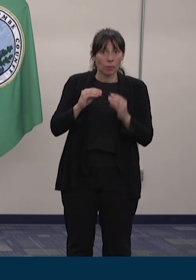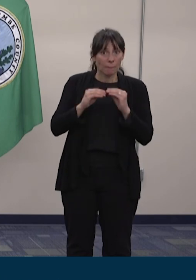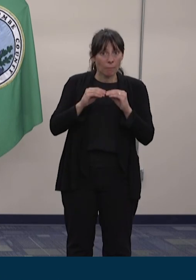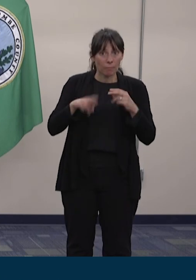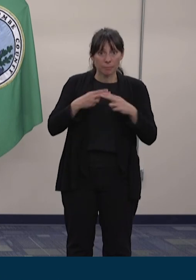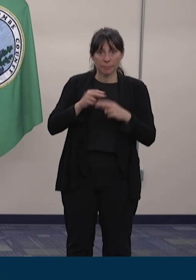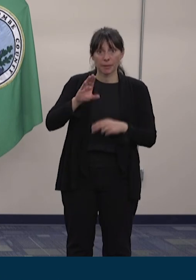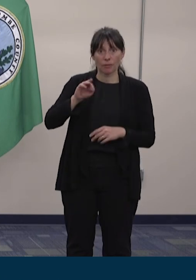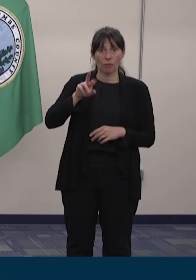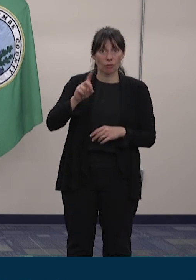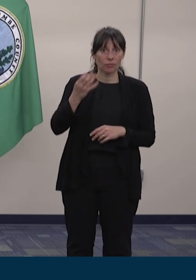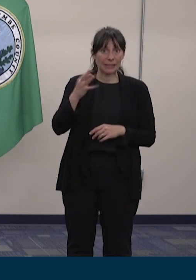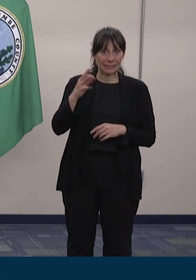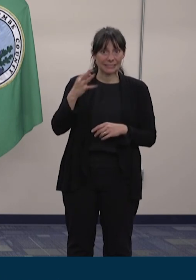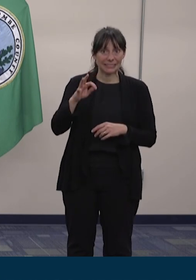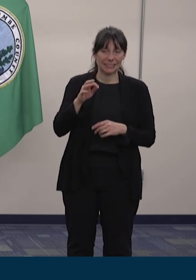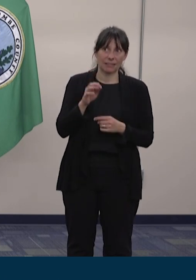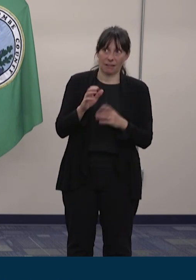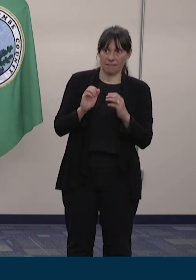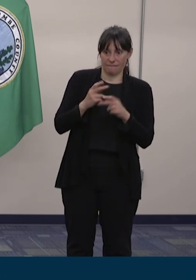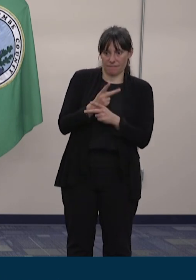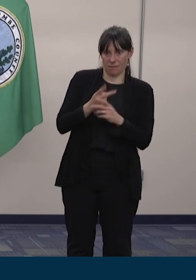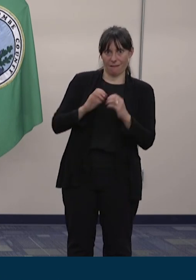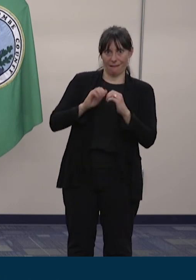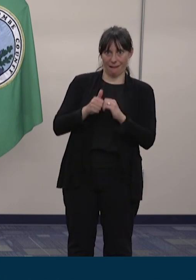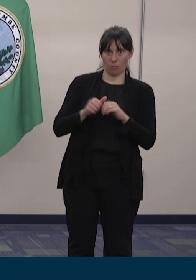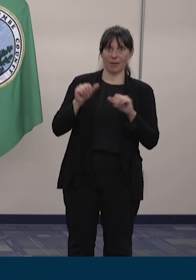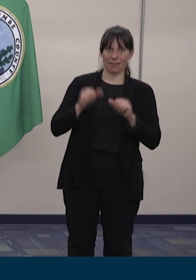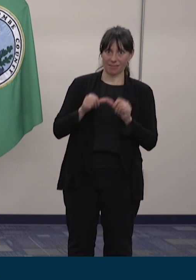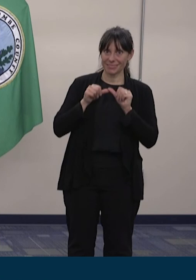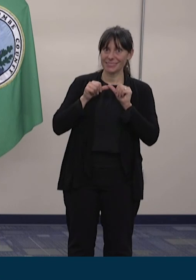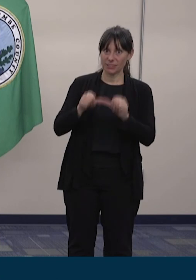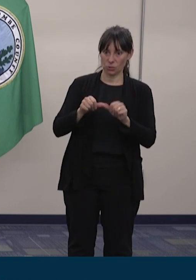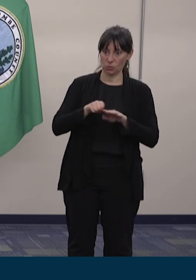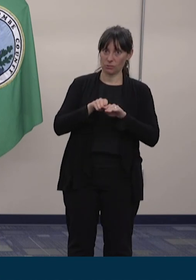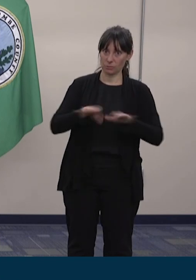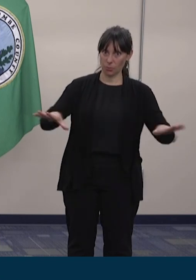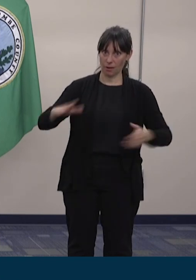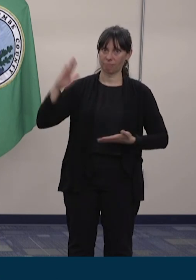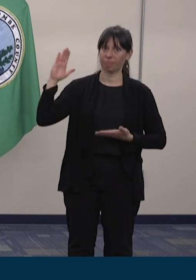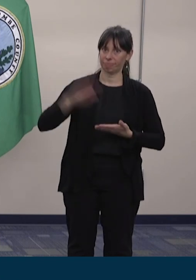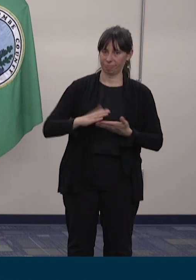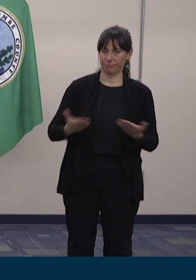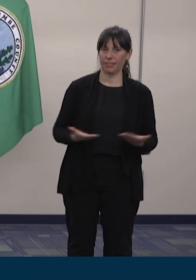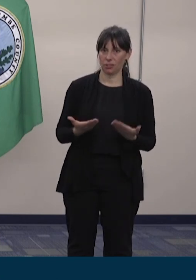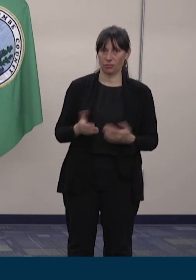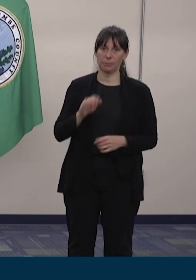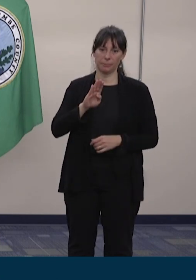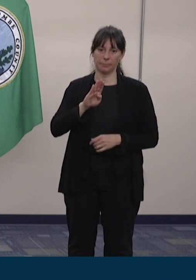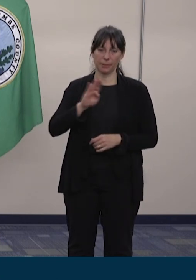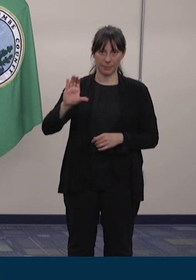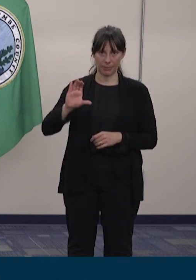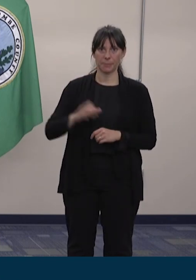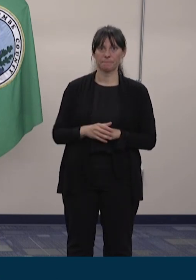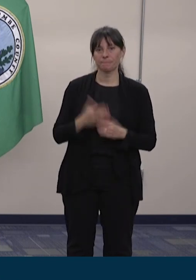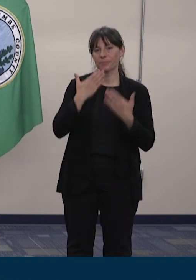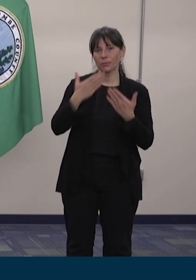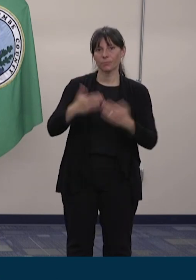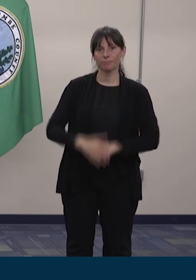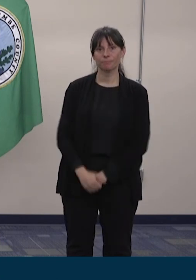trabajaremos prevent further spread para through Buncombe County. mantener Thank you. estos contagios en el condado de Buncombe. Muchas gracias.